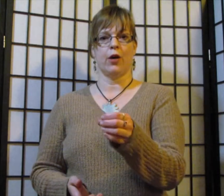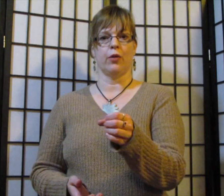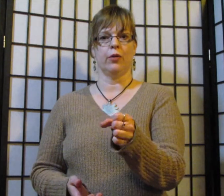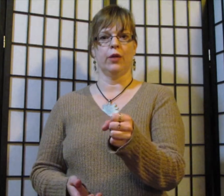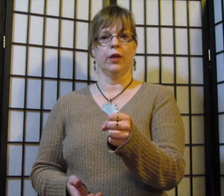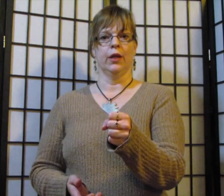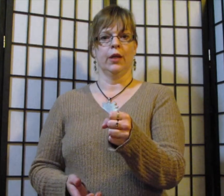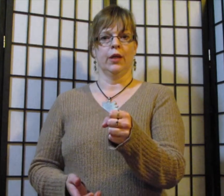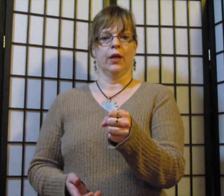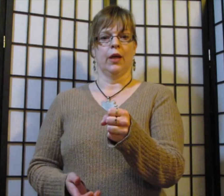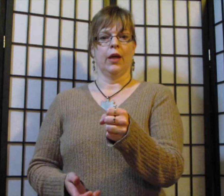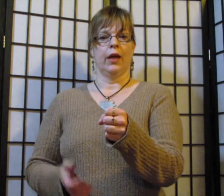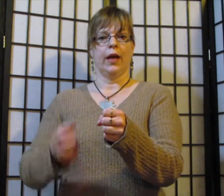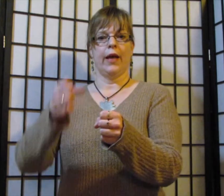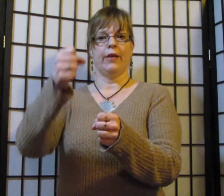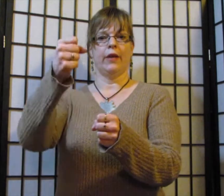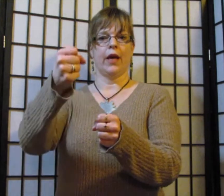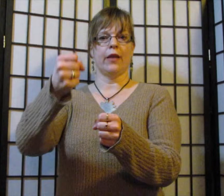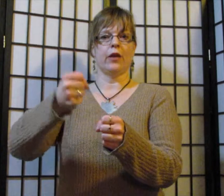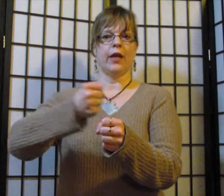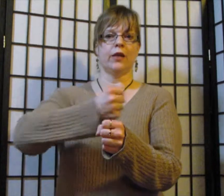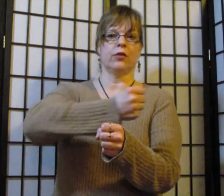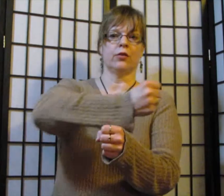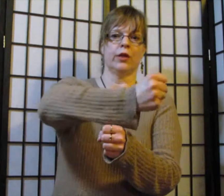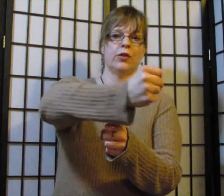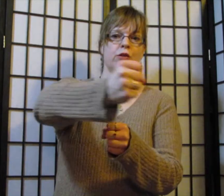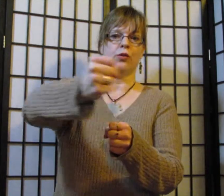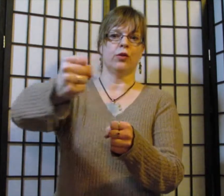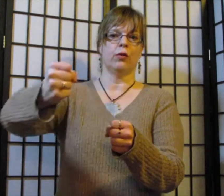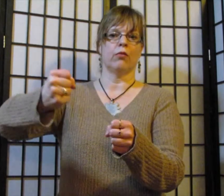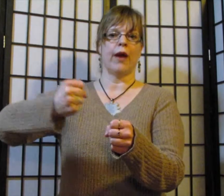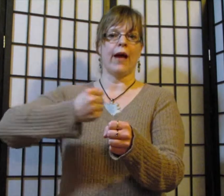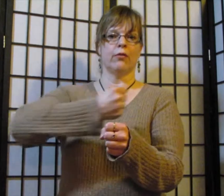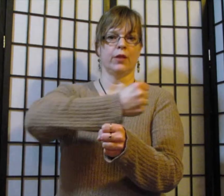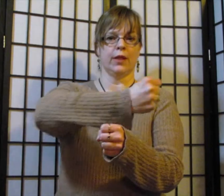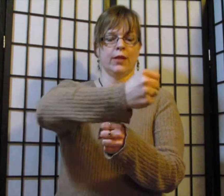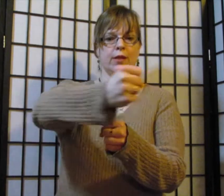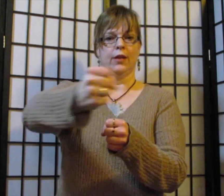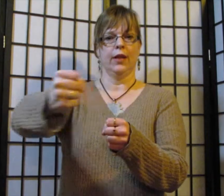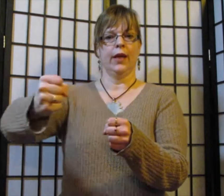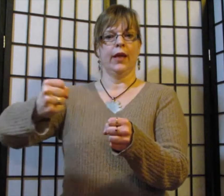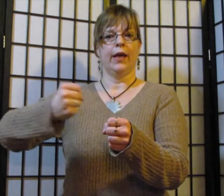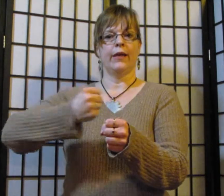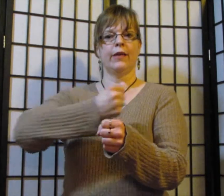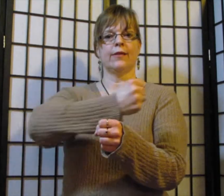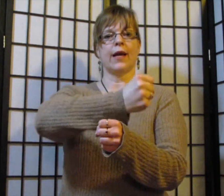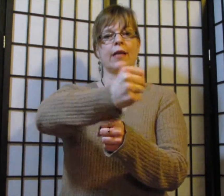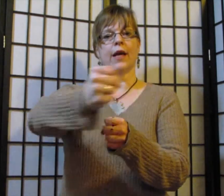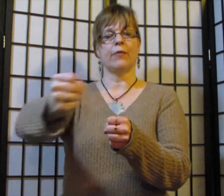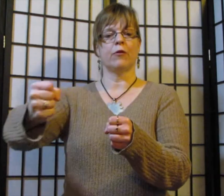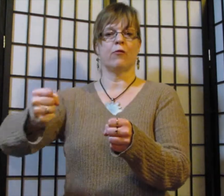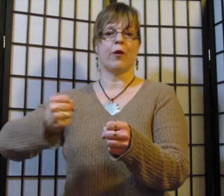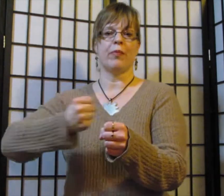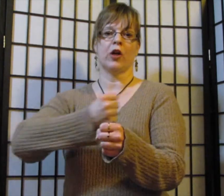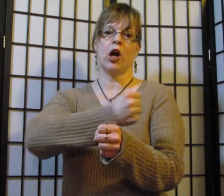O, and then the other hand is going to go around it. And this sign comes from the